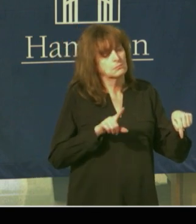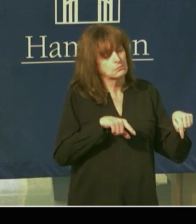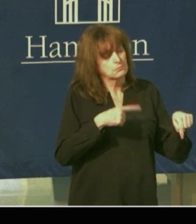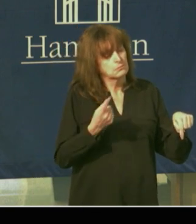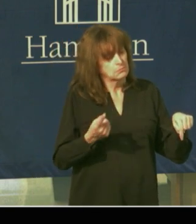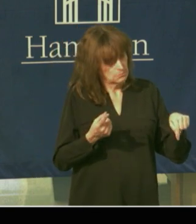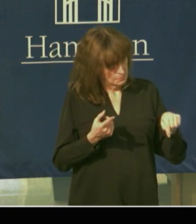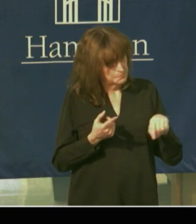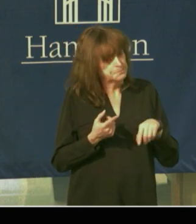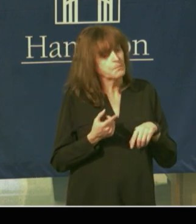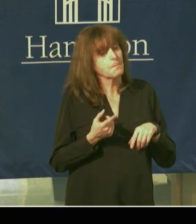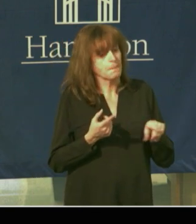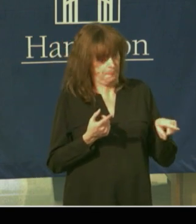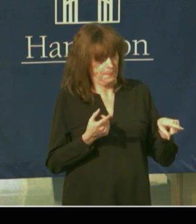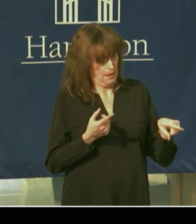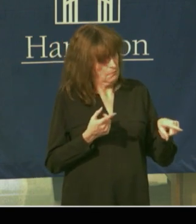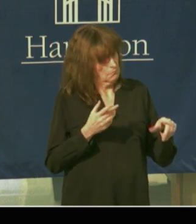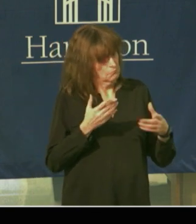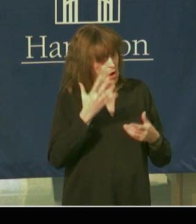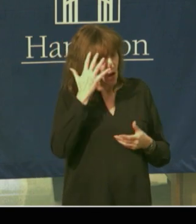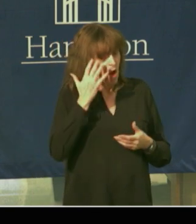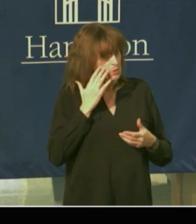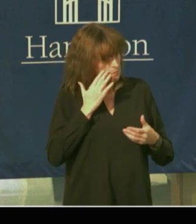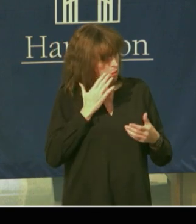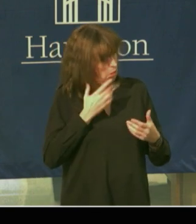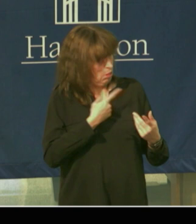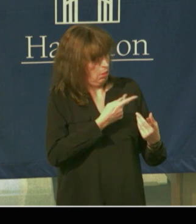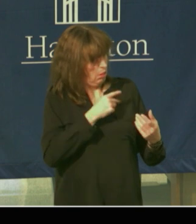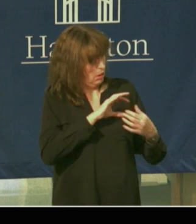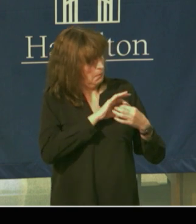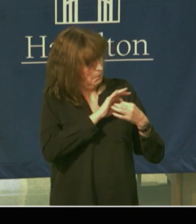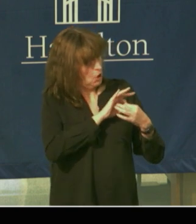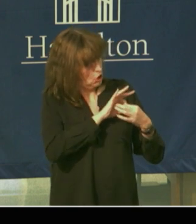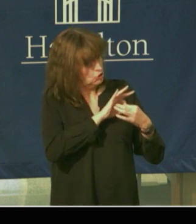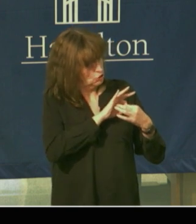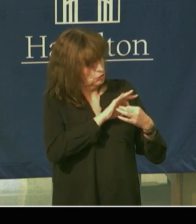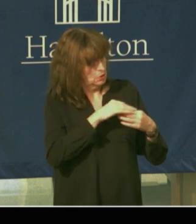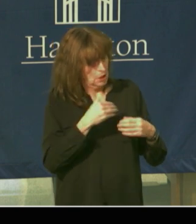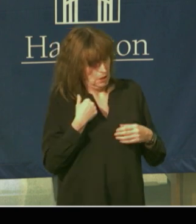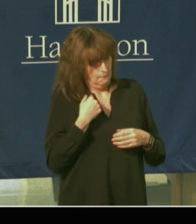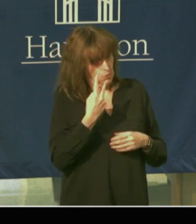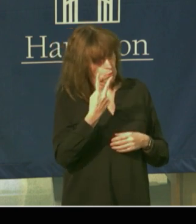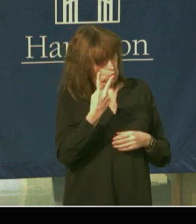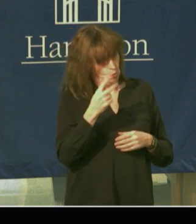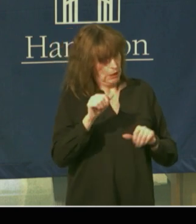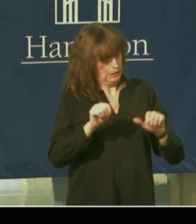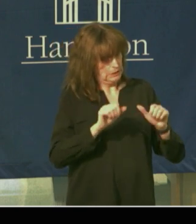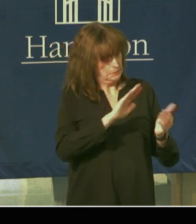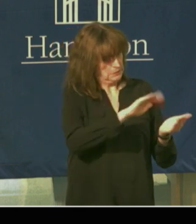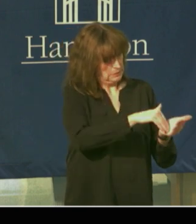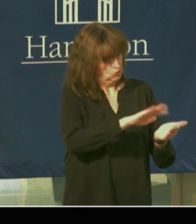hospitals, have now moved to two dedicated assessment centers. And there are plans, as we need